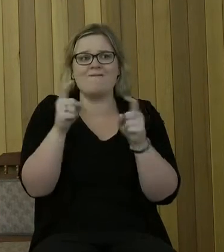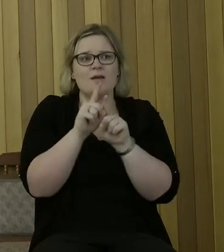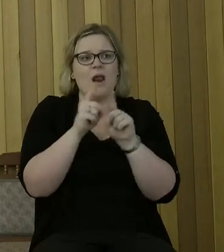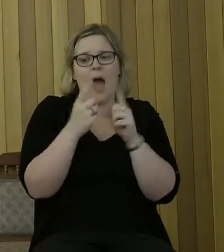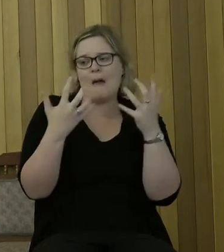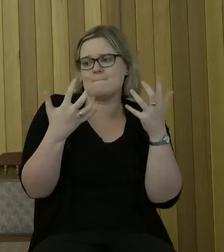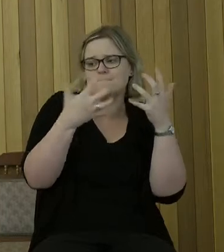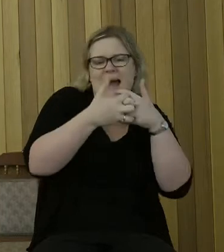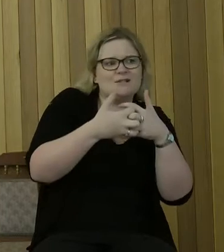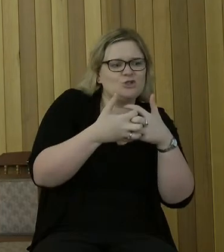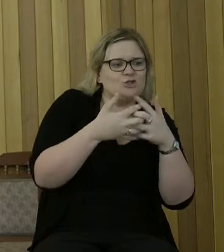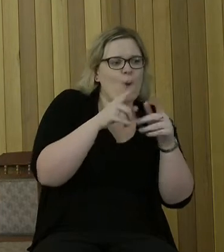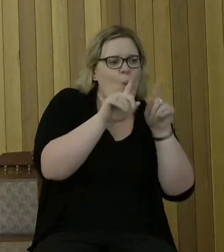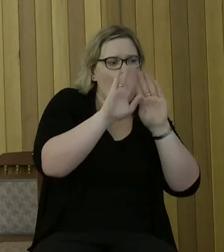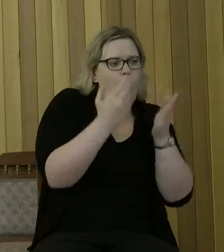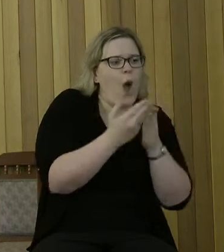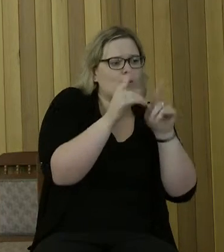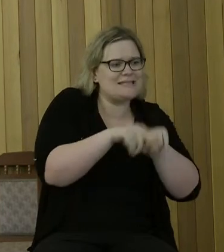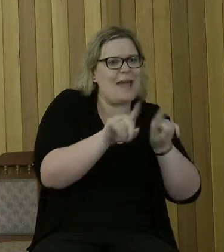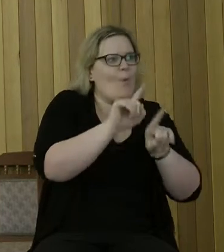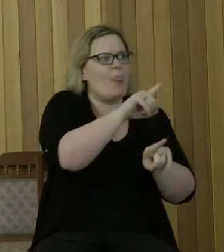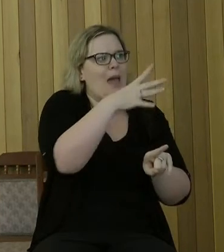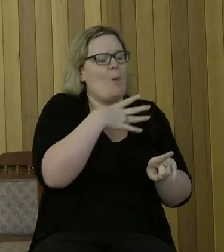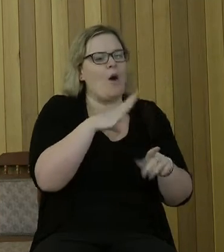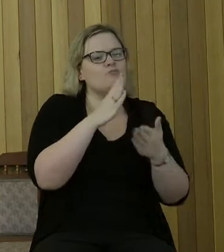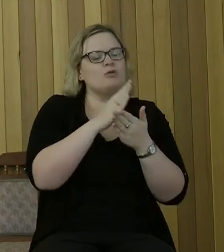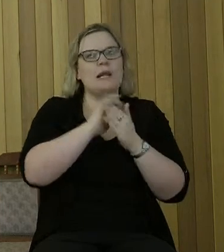be transformed by the renewing of your minds.